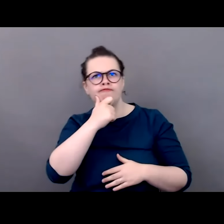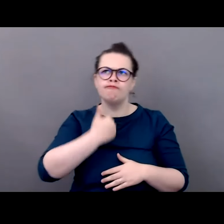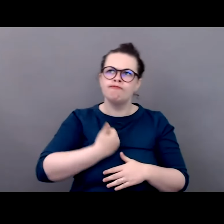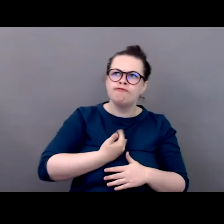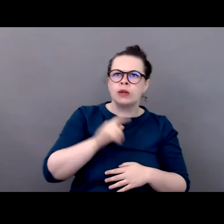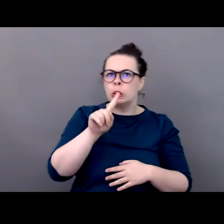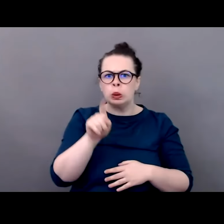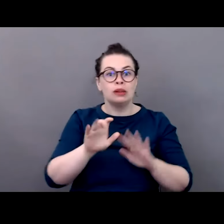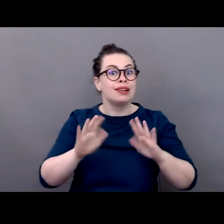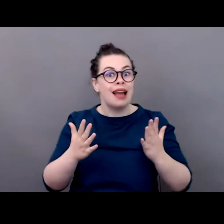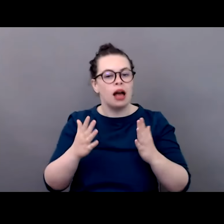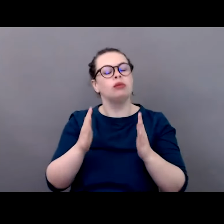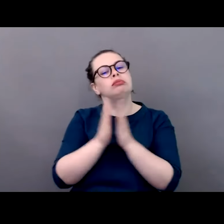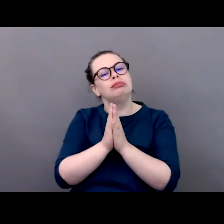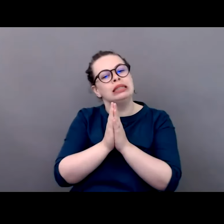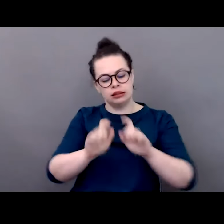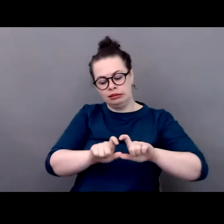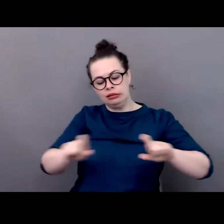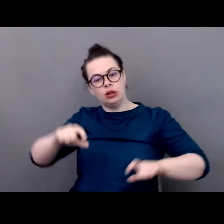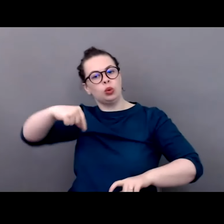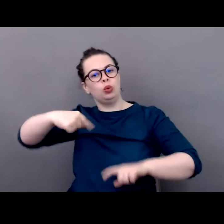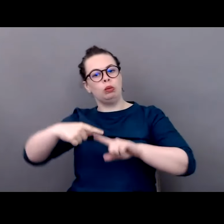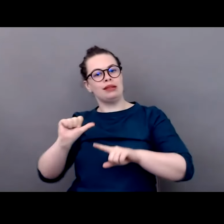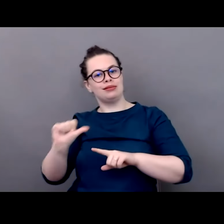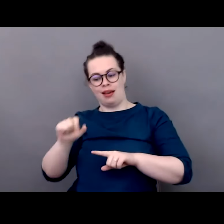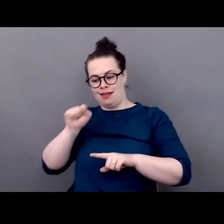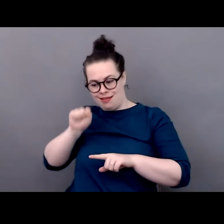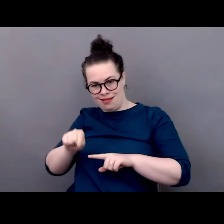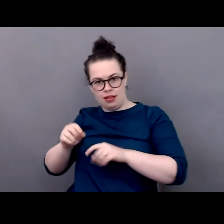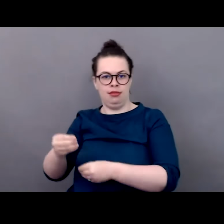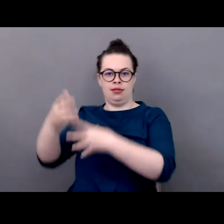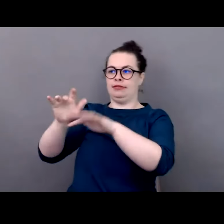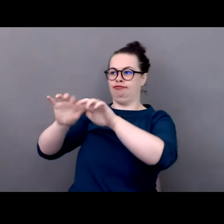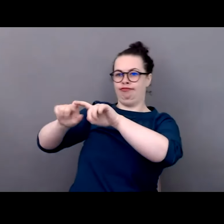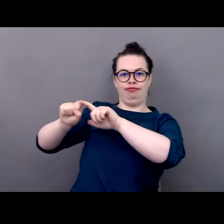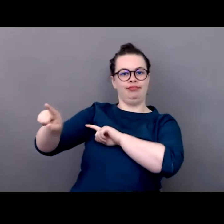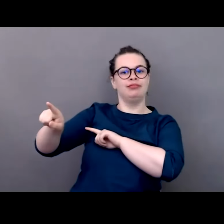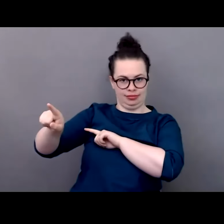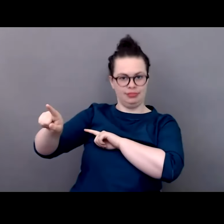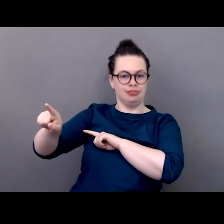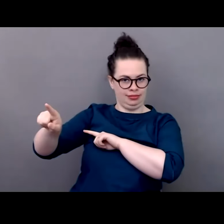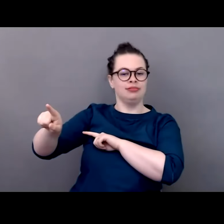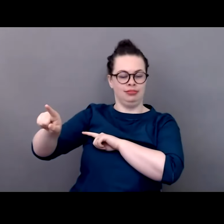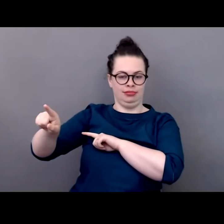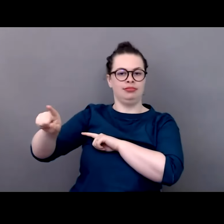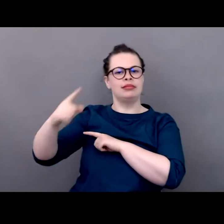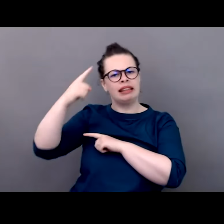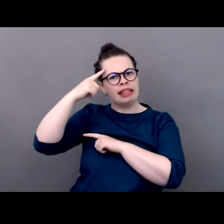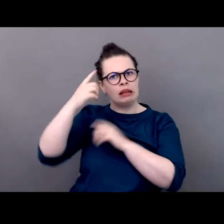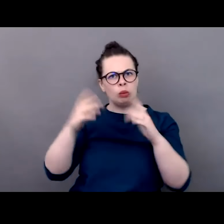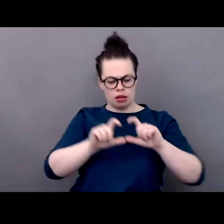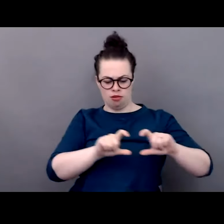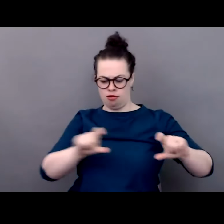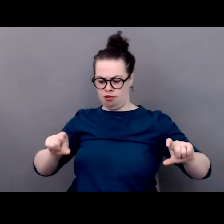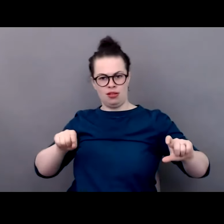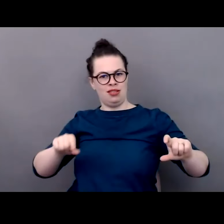to ask all the audience to send your questions or comments through the Q&A function. You can find it, I think, at the bottom of